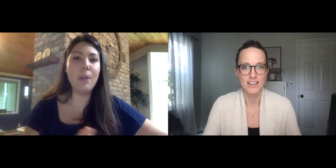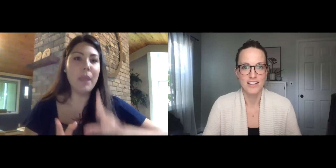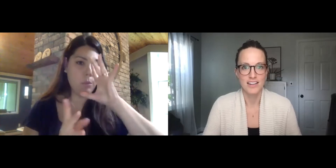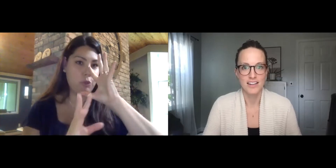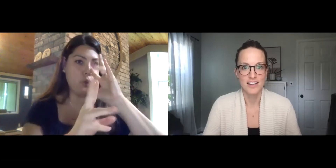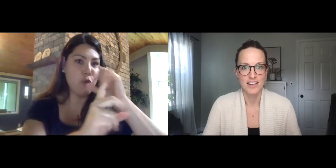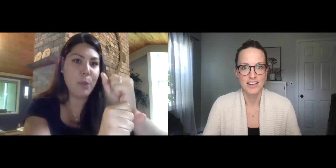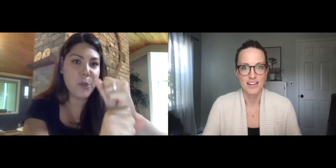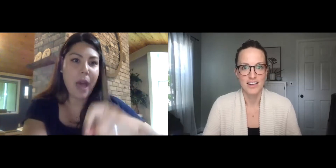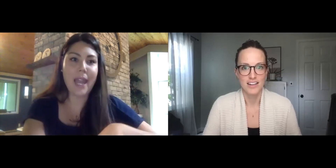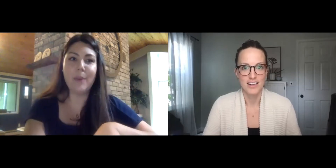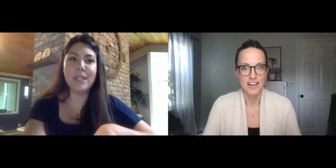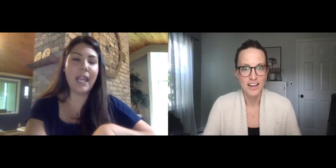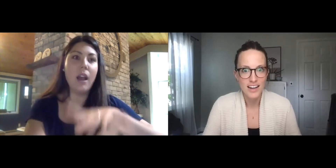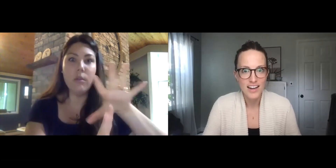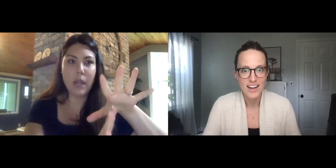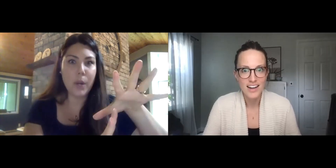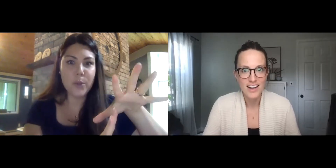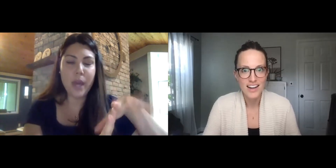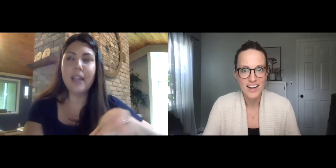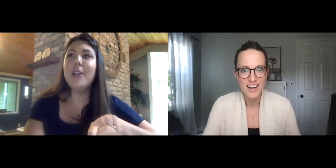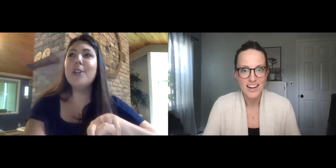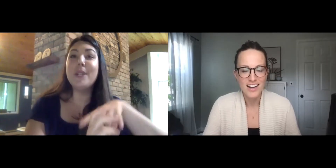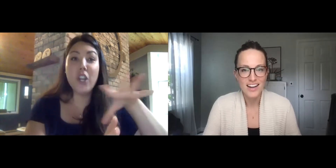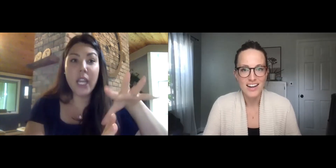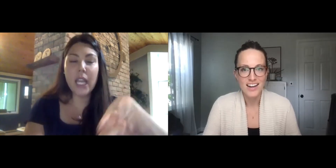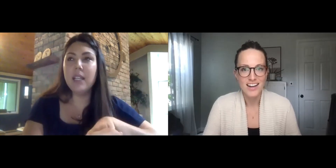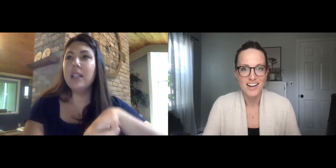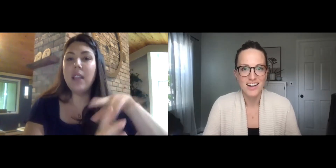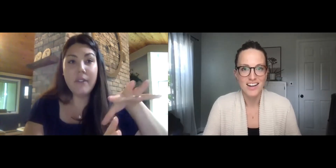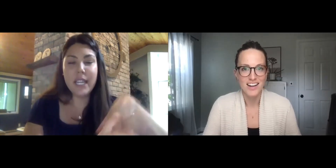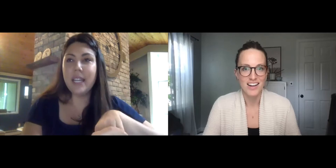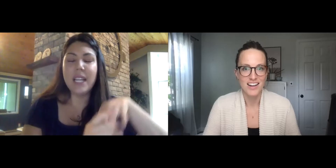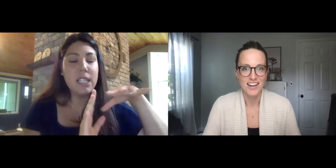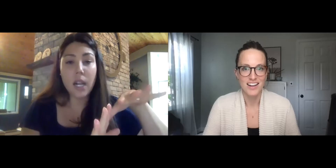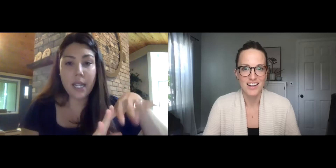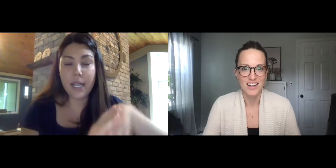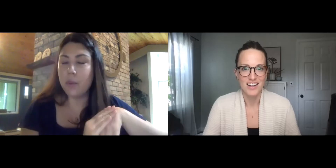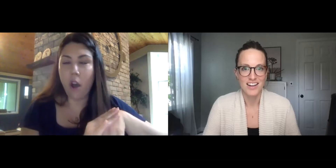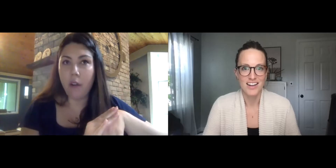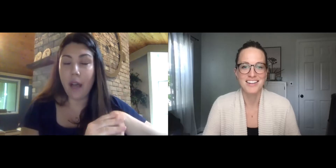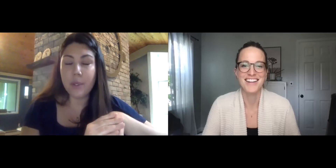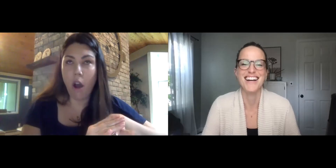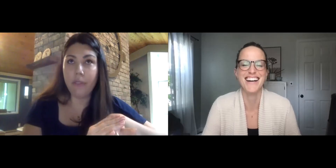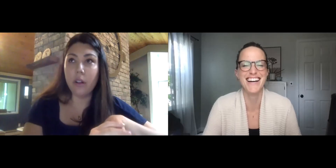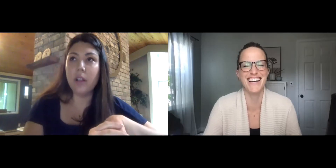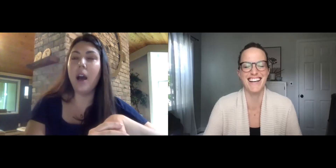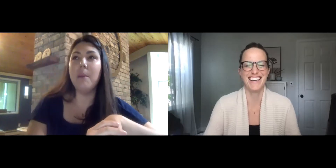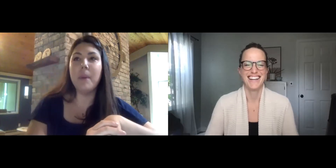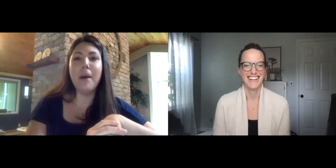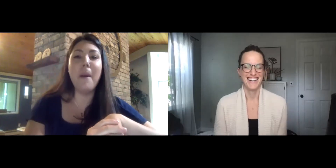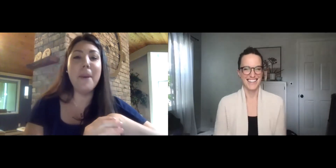So something just drew me to that, and I was like, oh, I want to do that. So I took it, loved it. I sucked at it. It was awful. I was